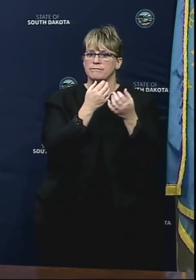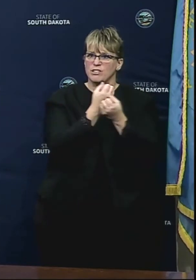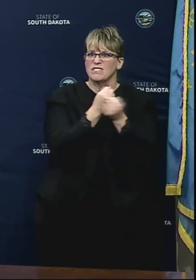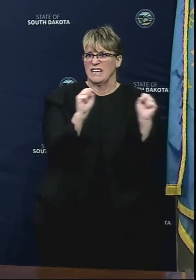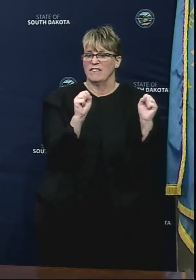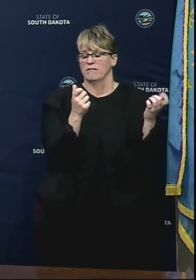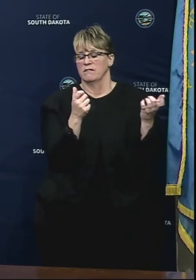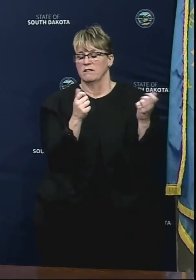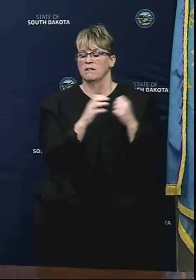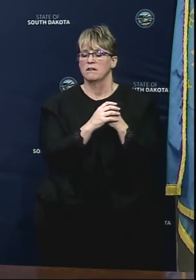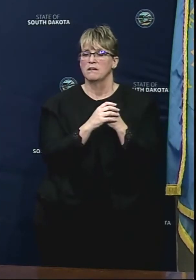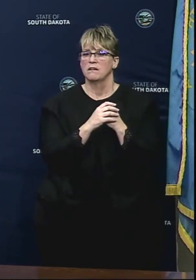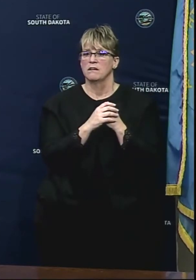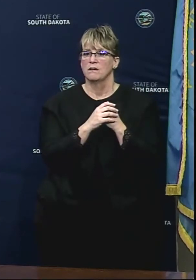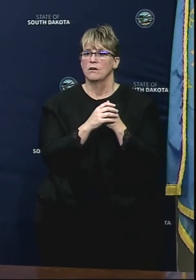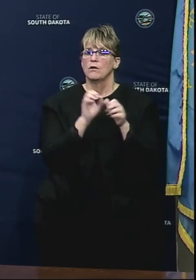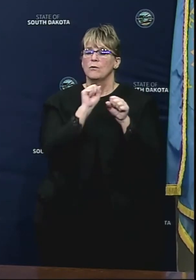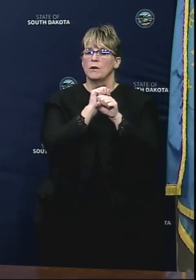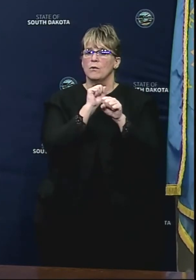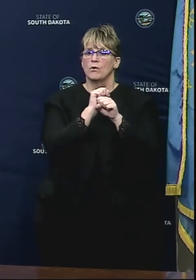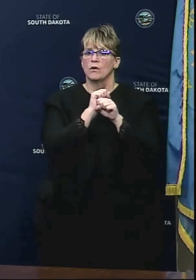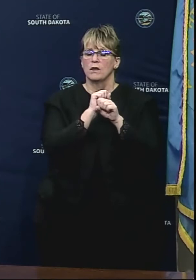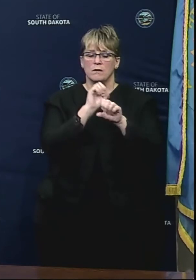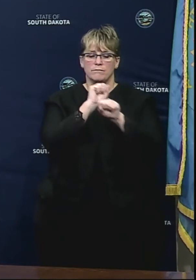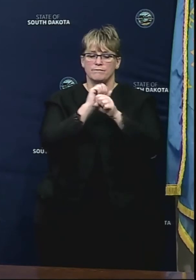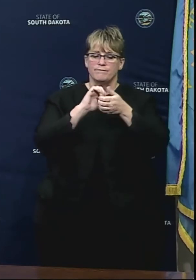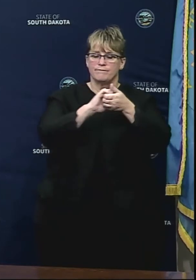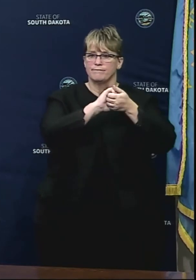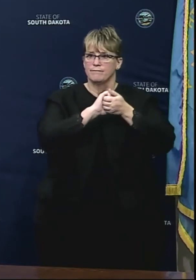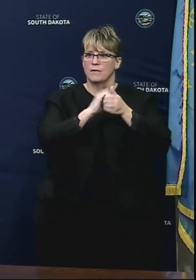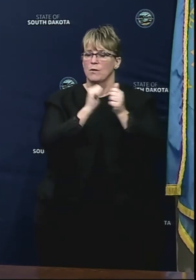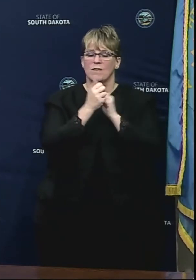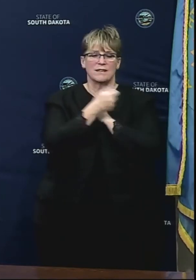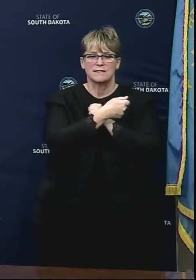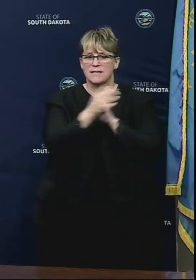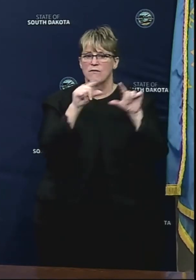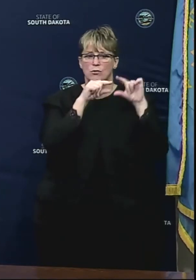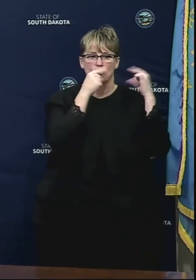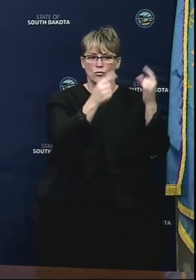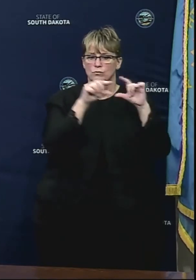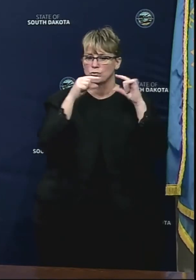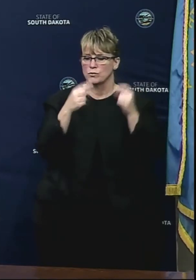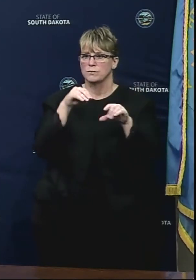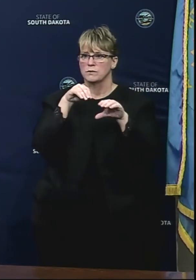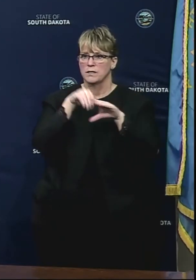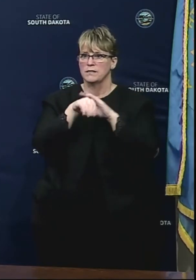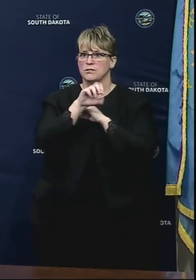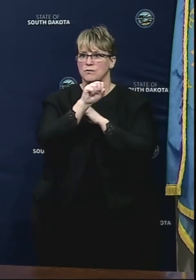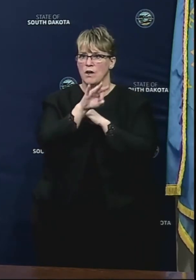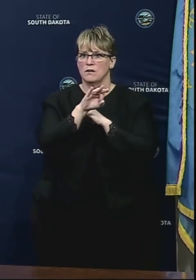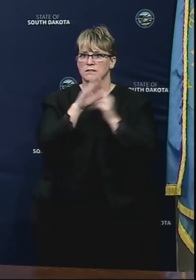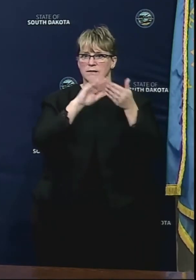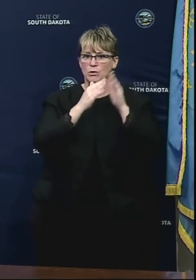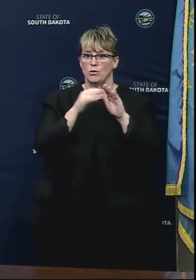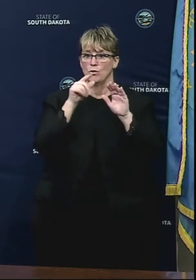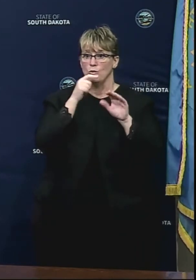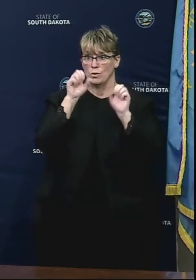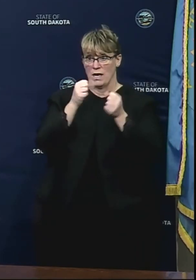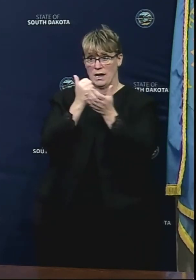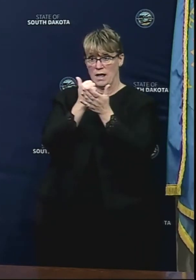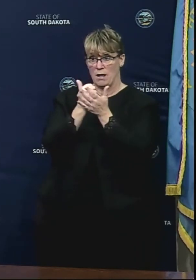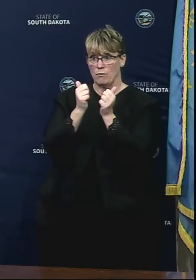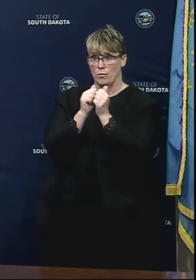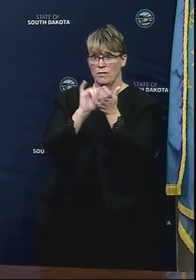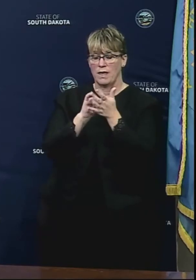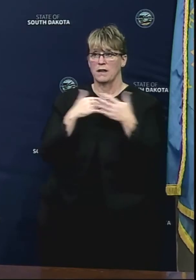so we will be working in partnership with several groups within the Sioux Falls community that can help us with that.